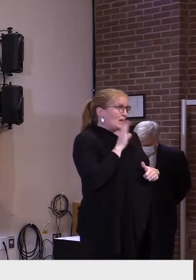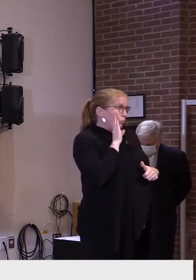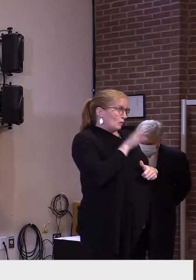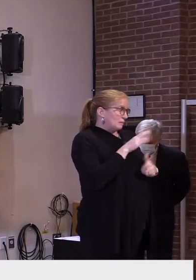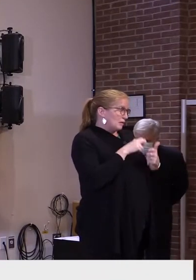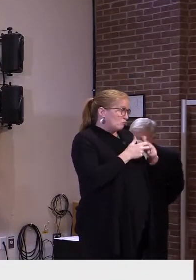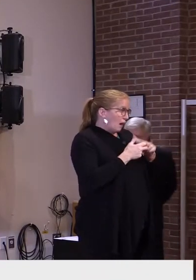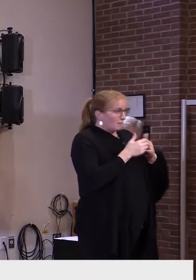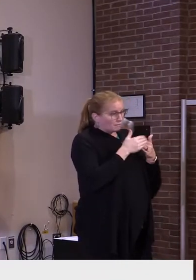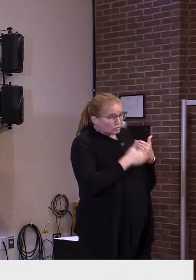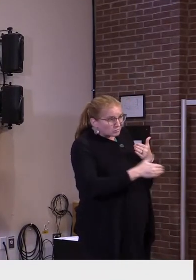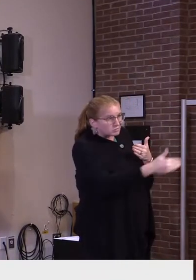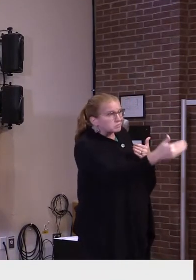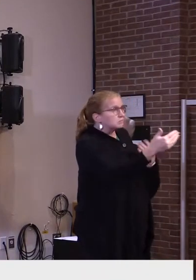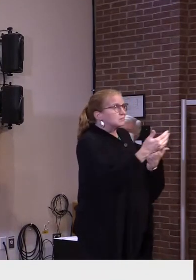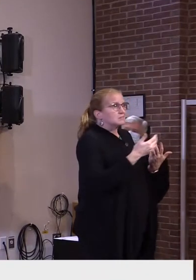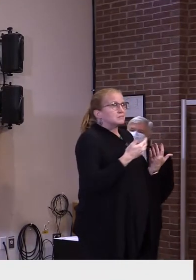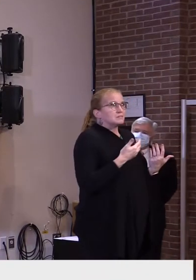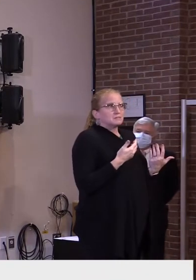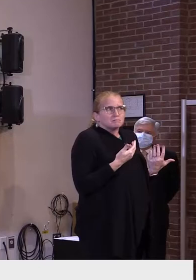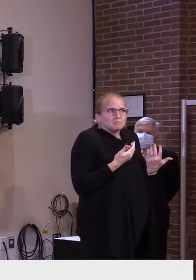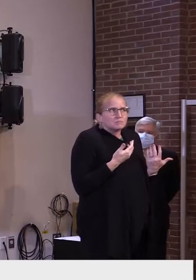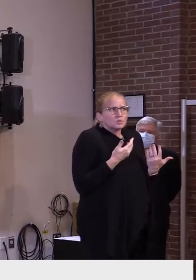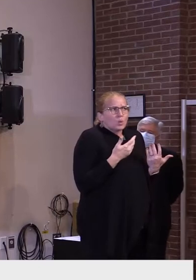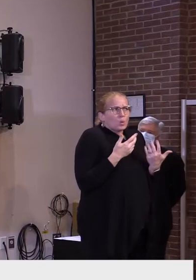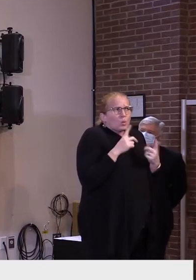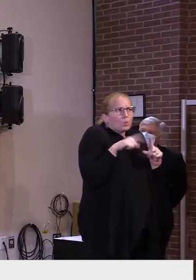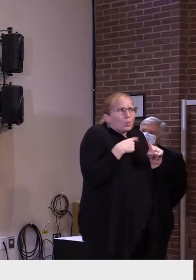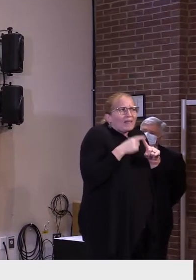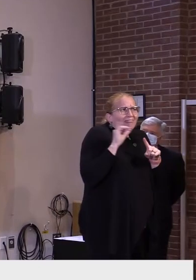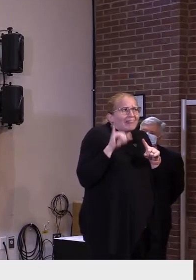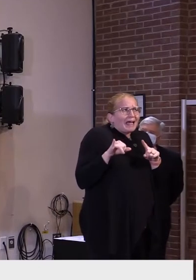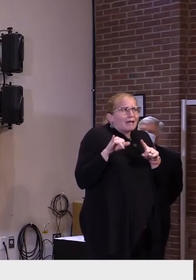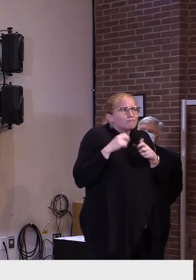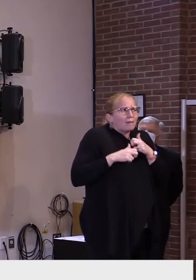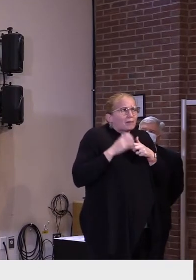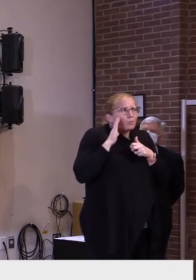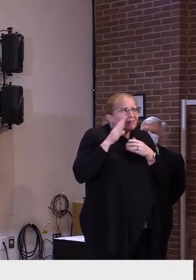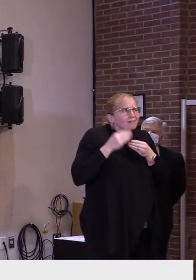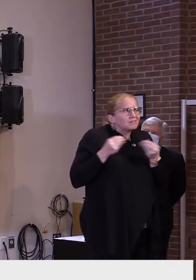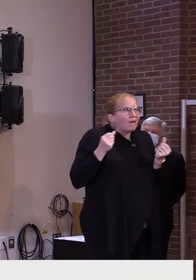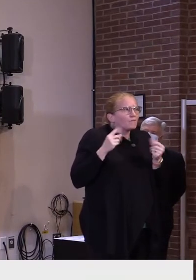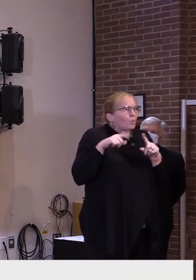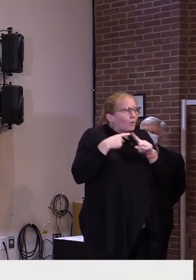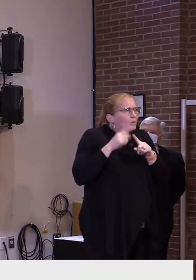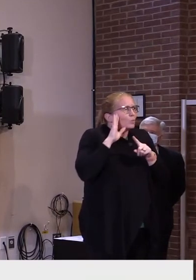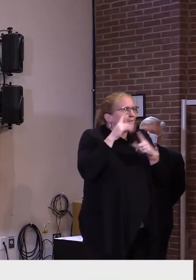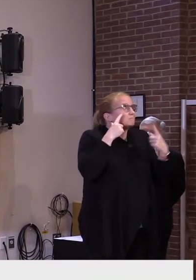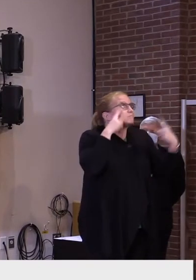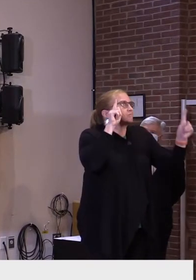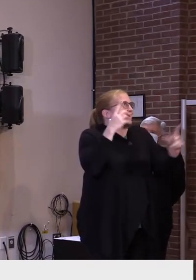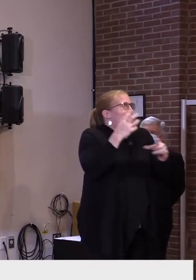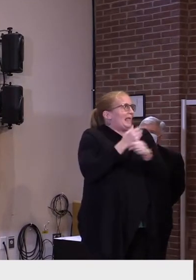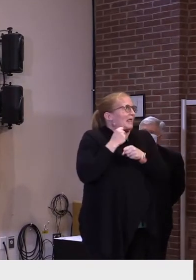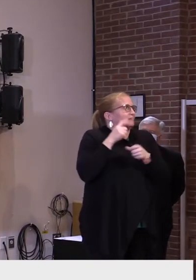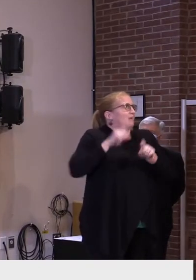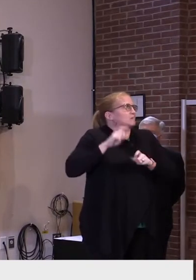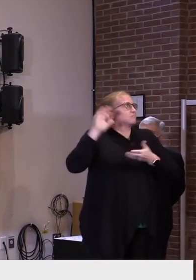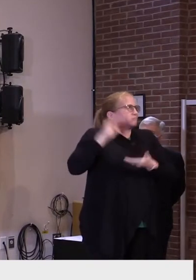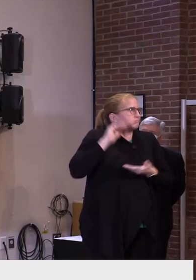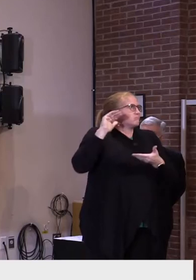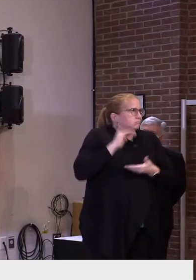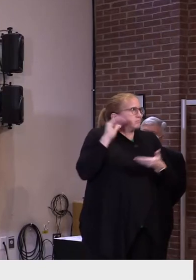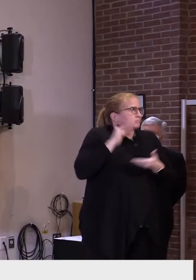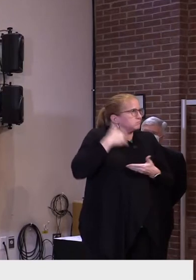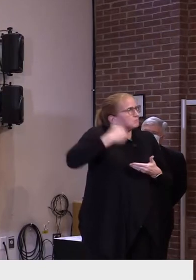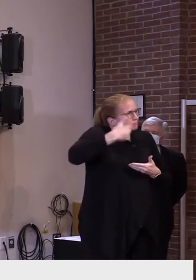I mean, how long do you see some of those supply chain issues lasting? And I mean, how much do some of these tests cost? And is it